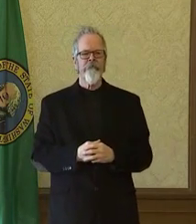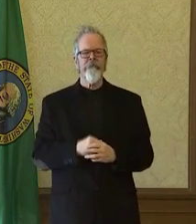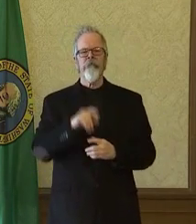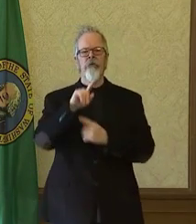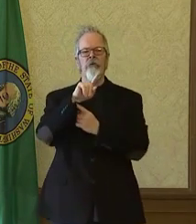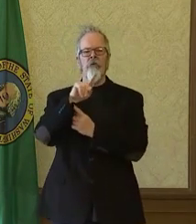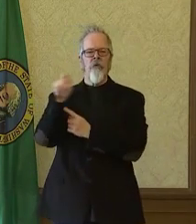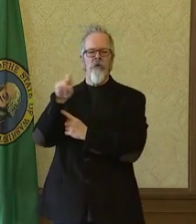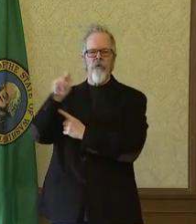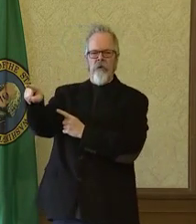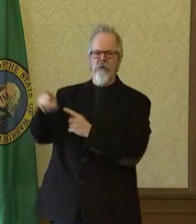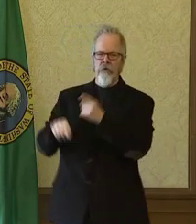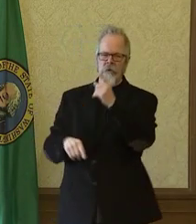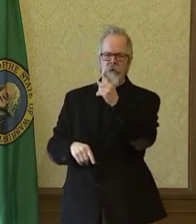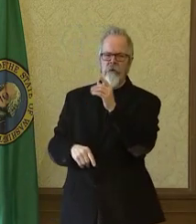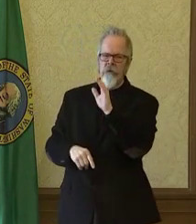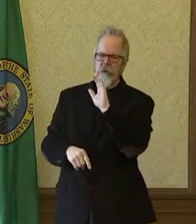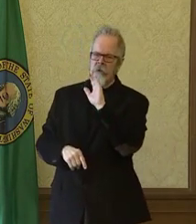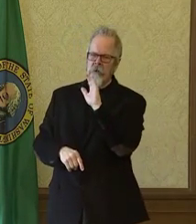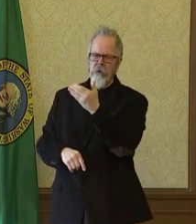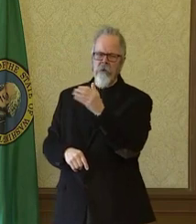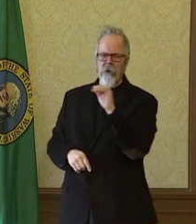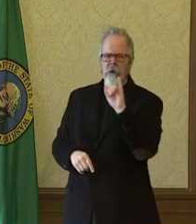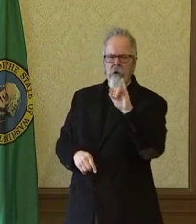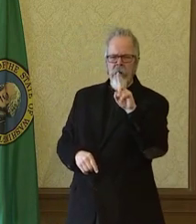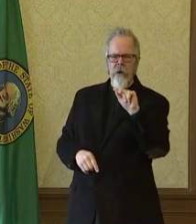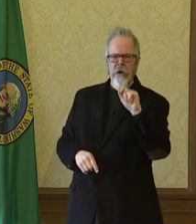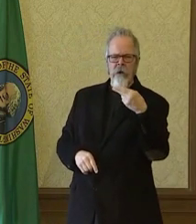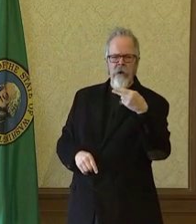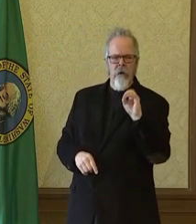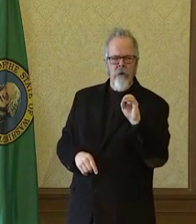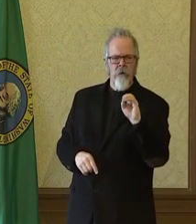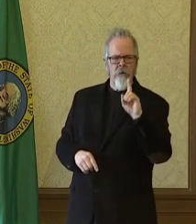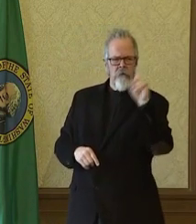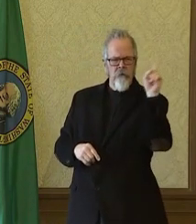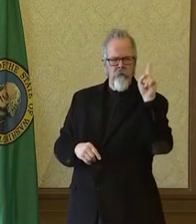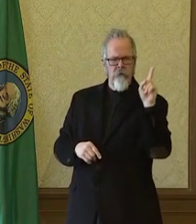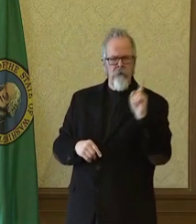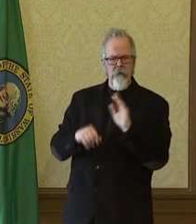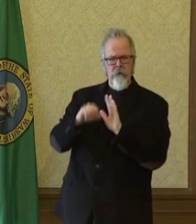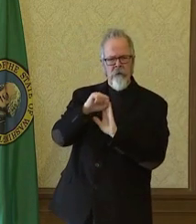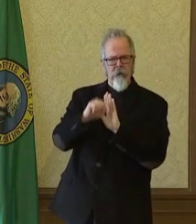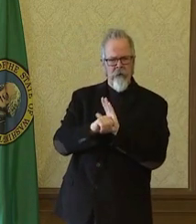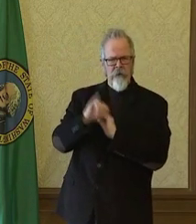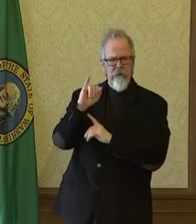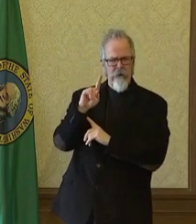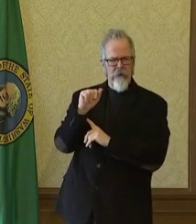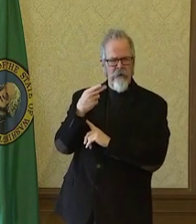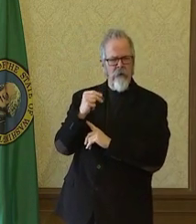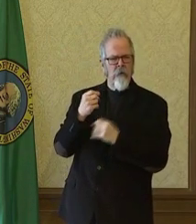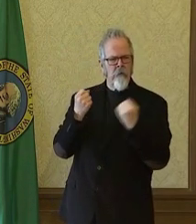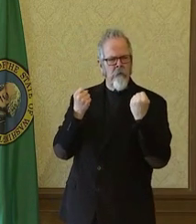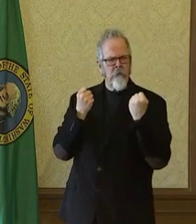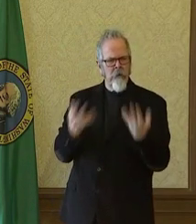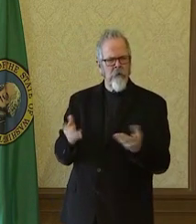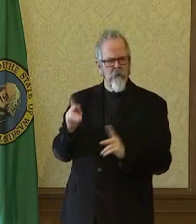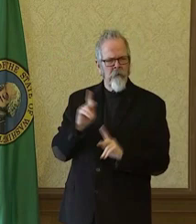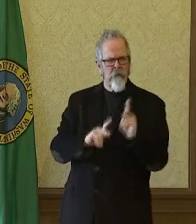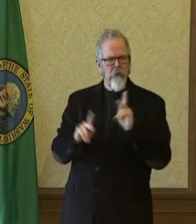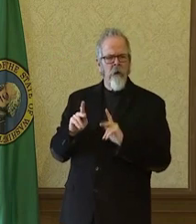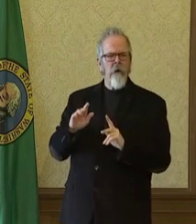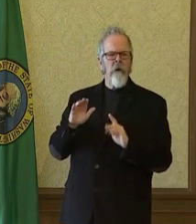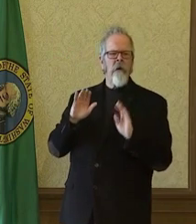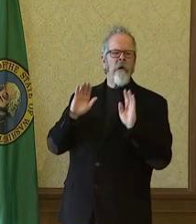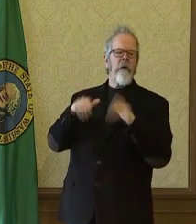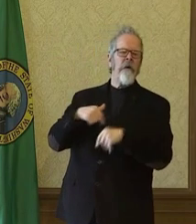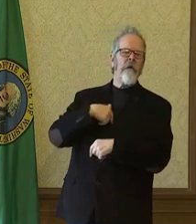public Easter services. Any concerns for you along the eastern Washington border that some of those